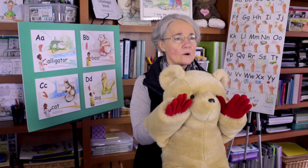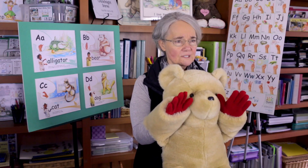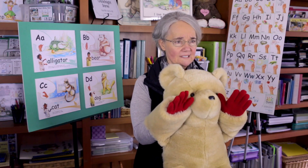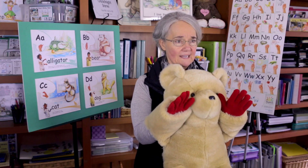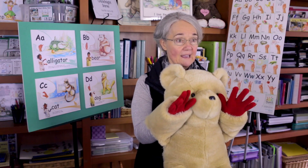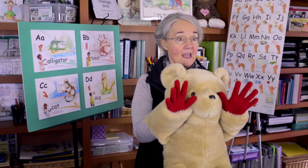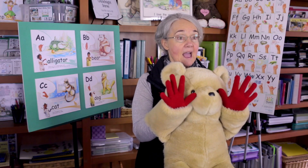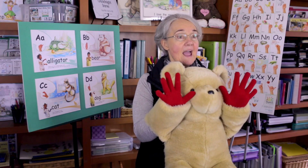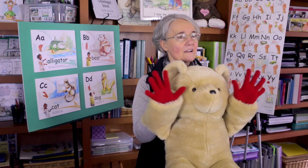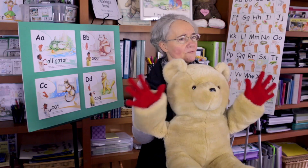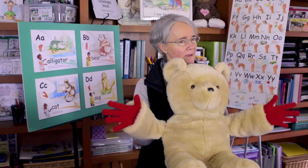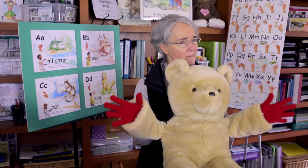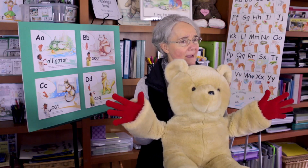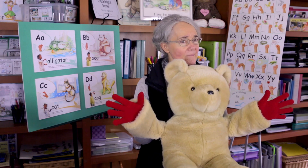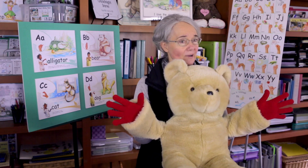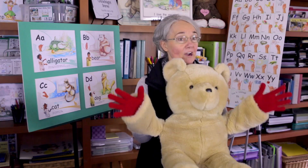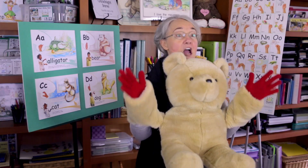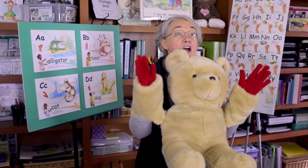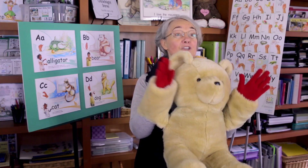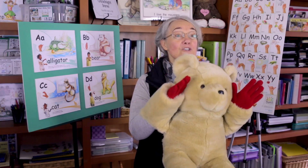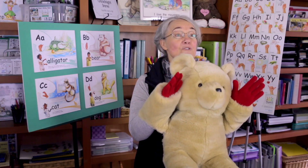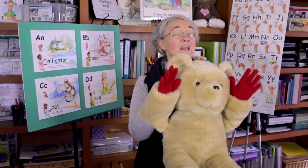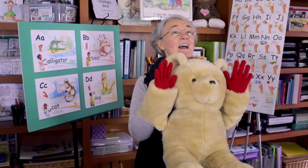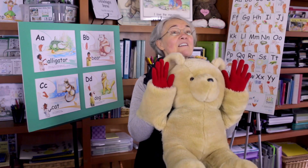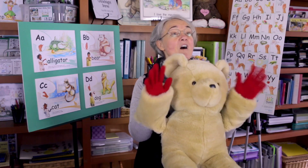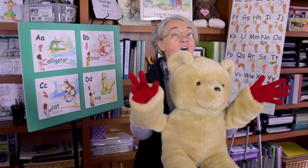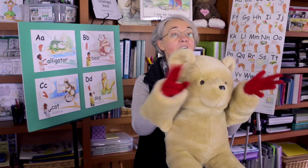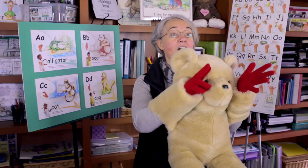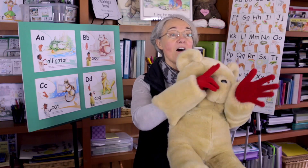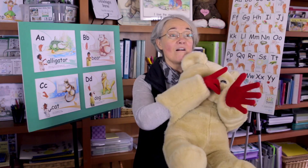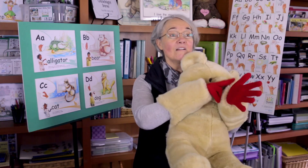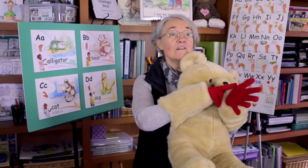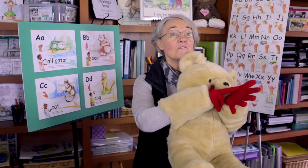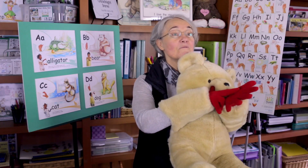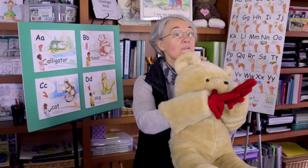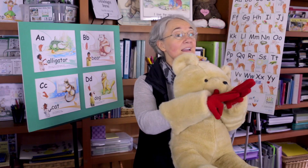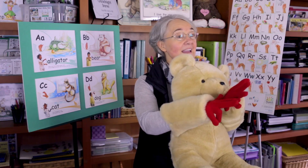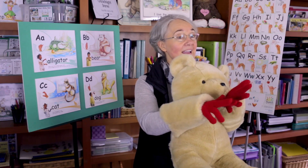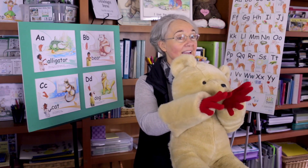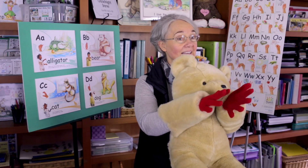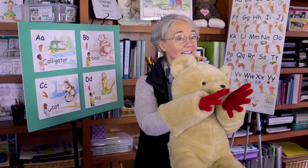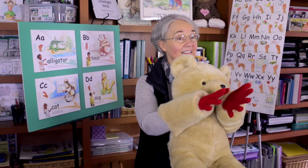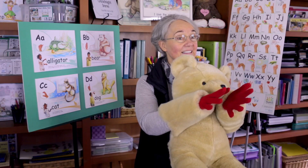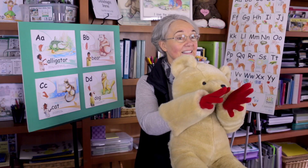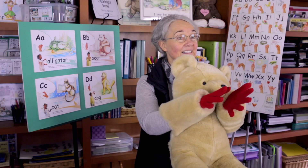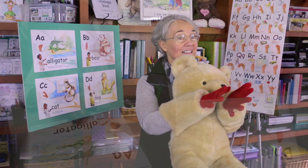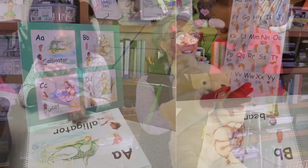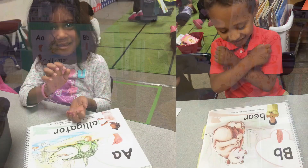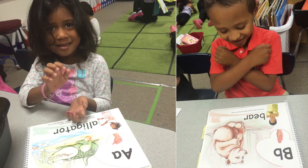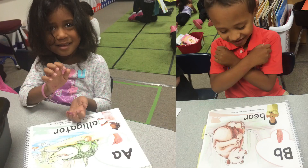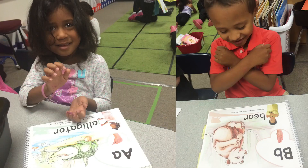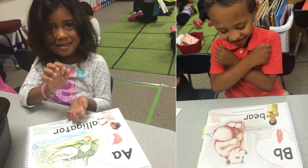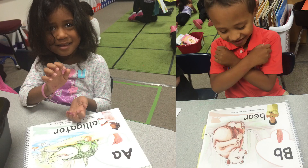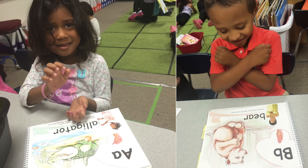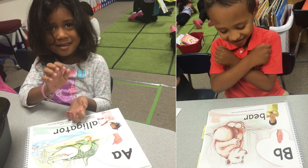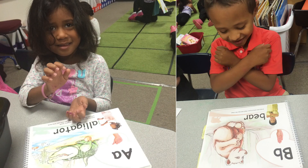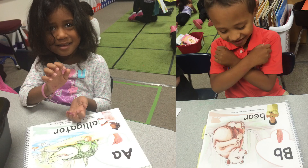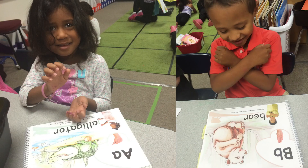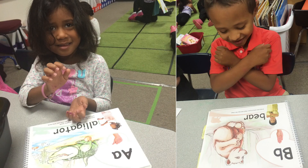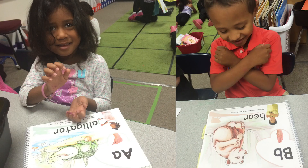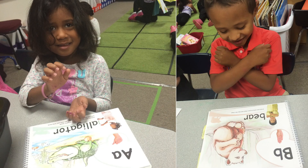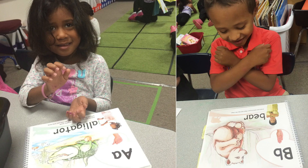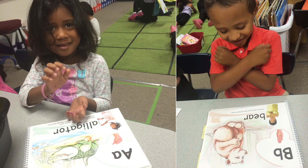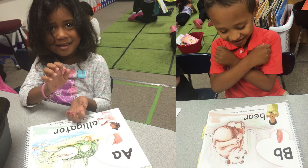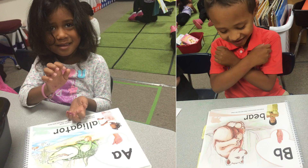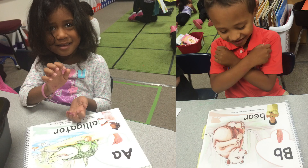read closely. And remember, you can all read. We have created